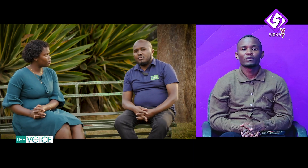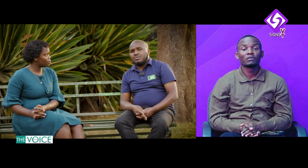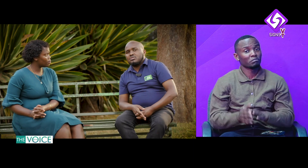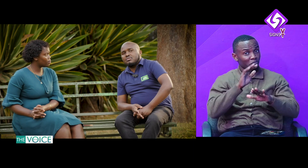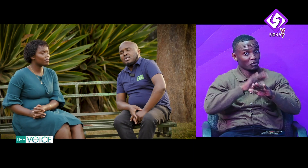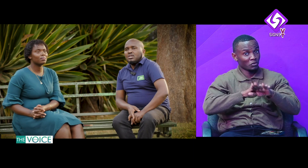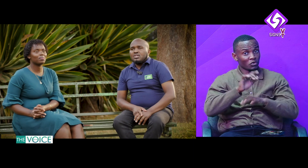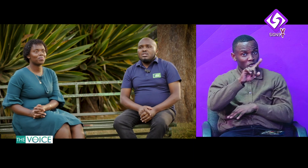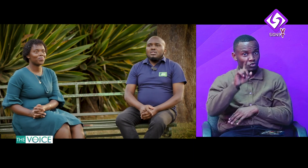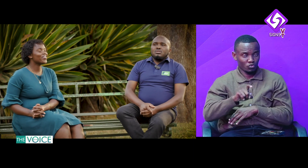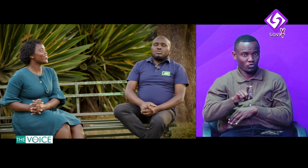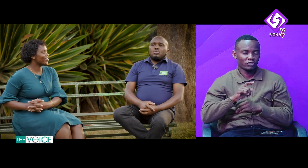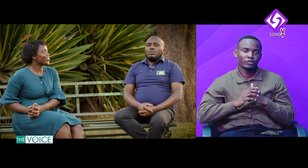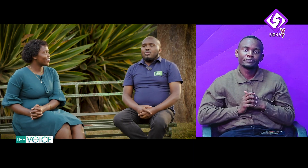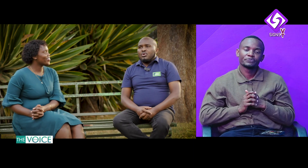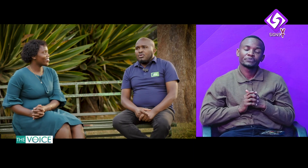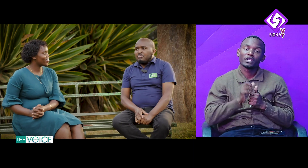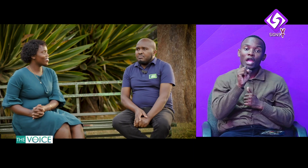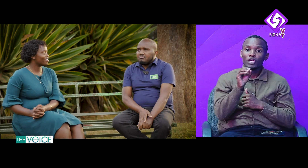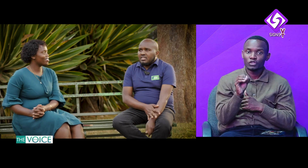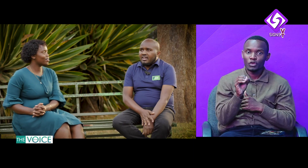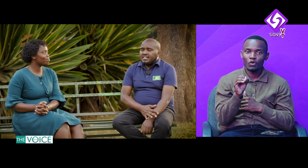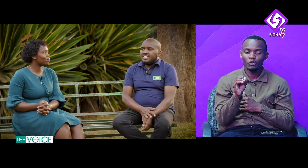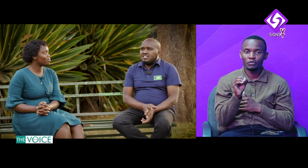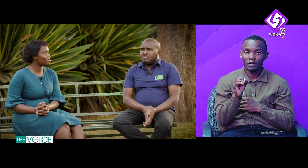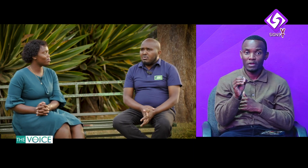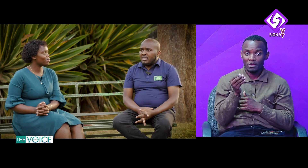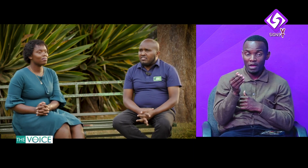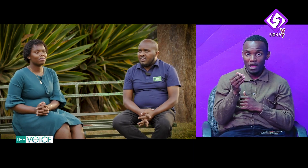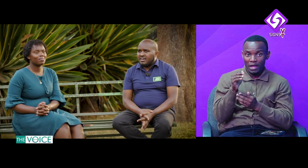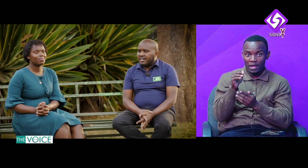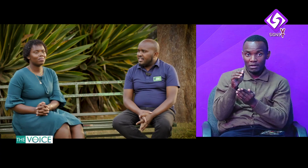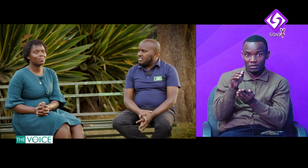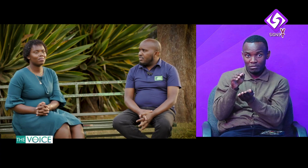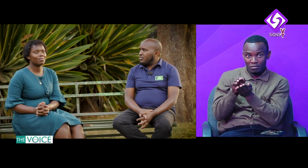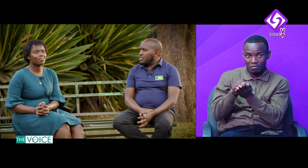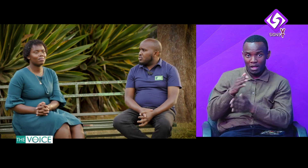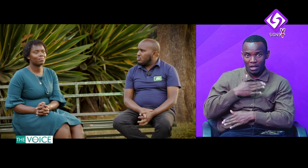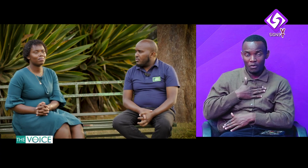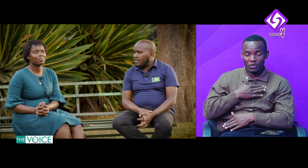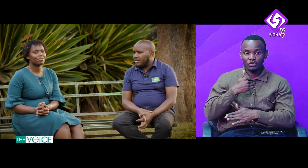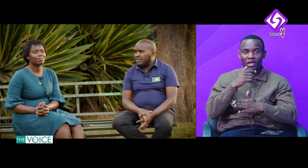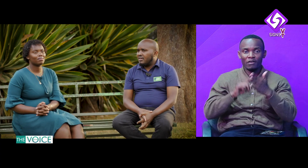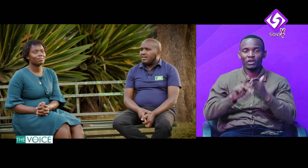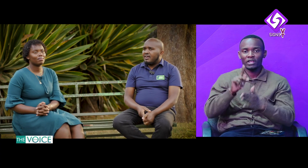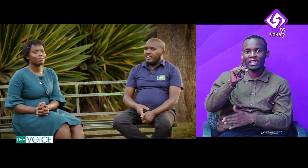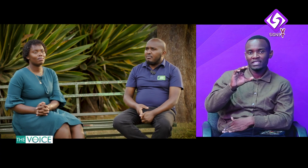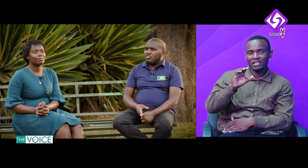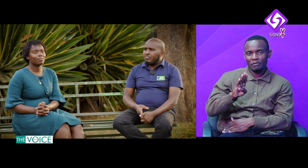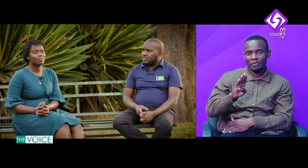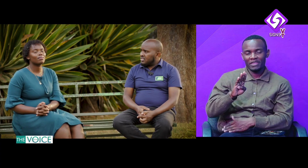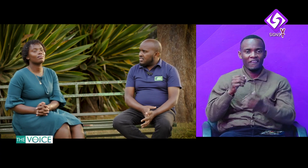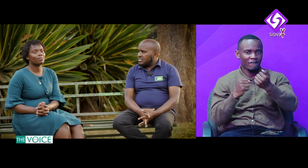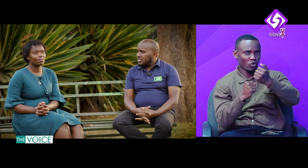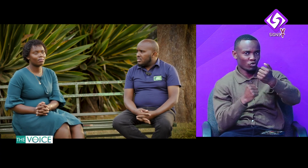That's a very good question. So at KCB Bank, we have a KCB Foundation where we run a number